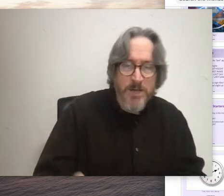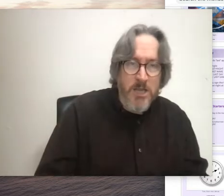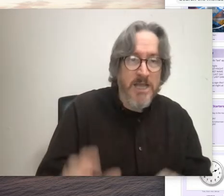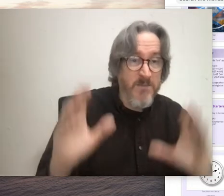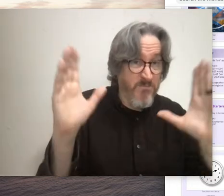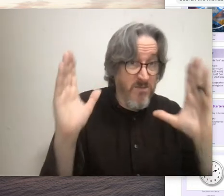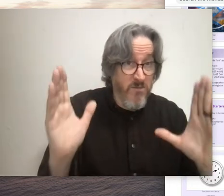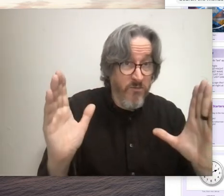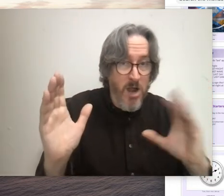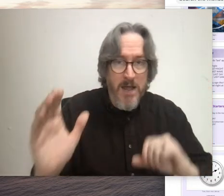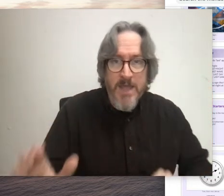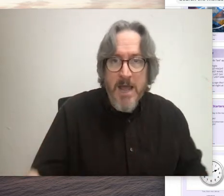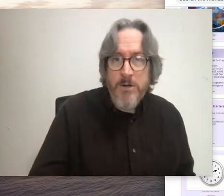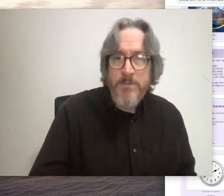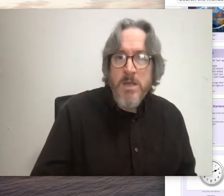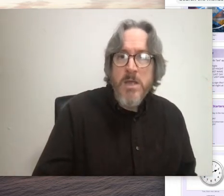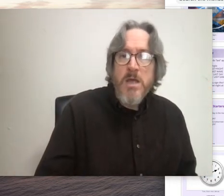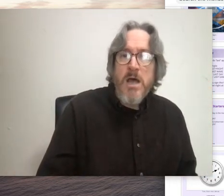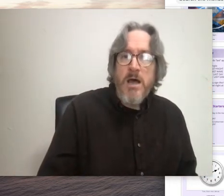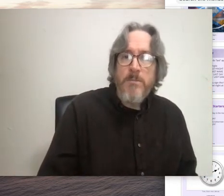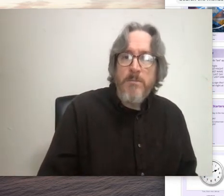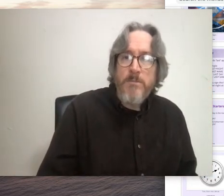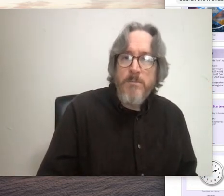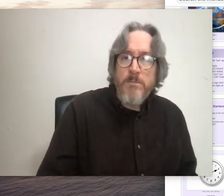That's 3 o'clock for on the hour.